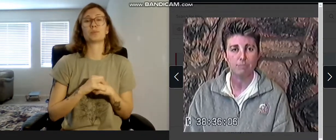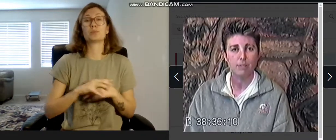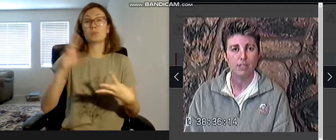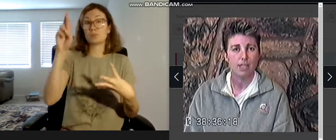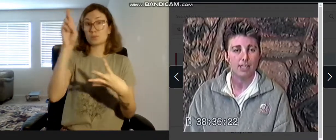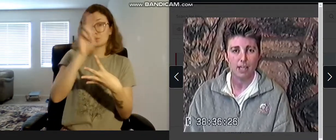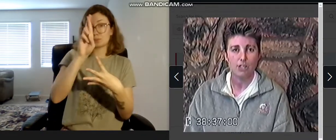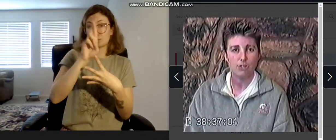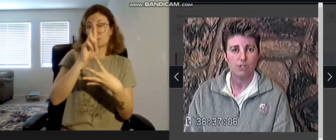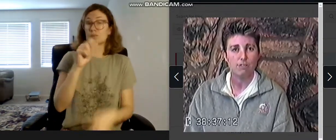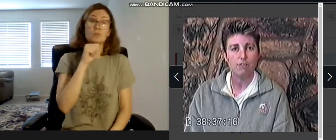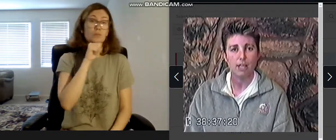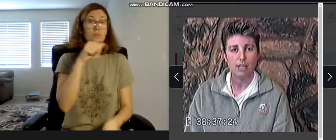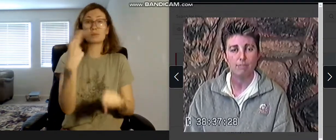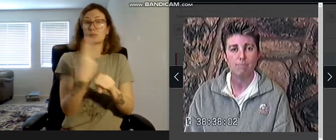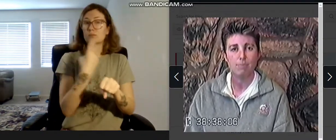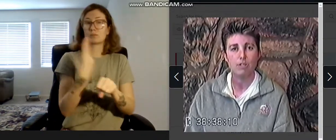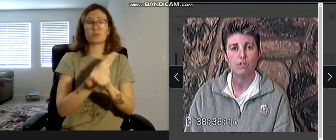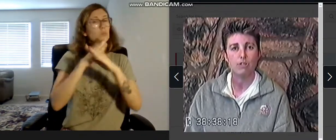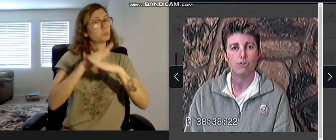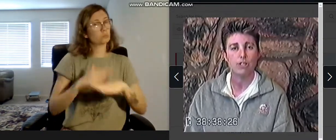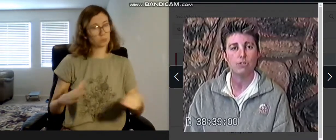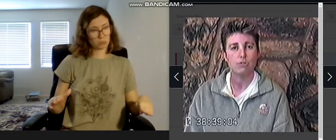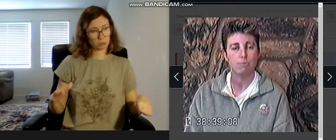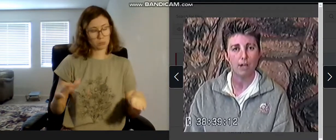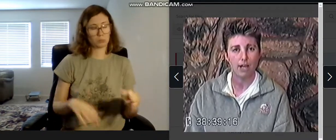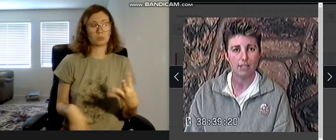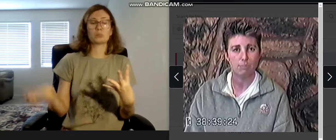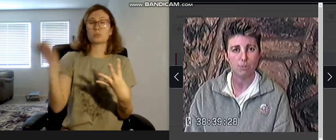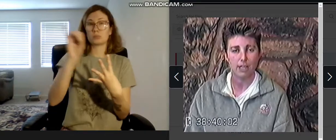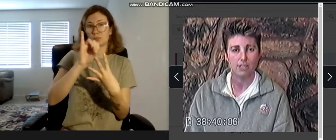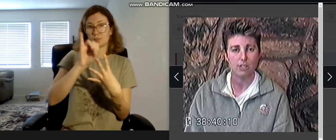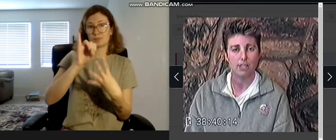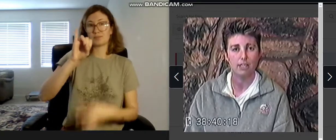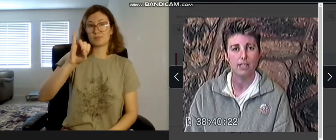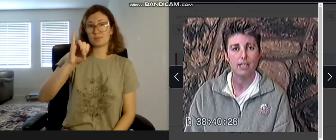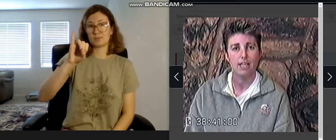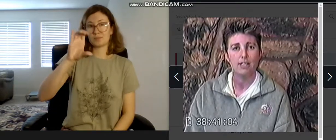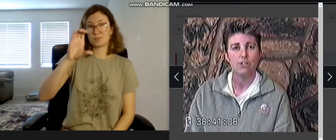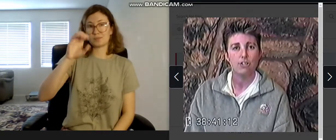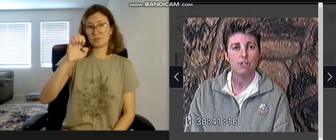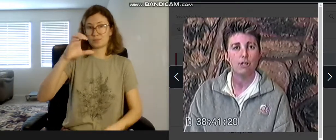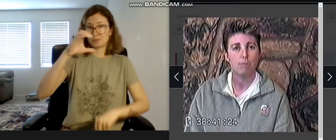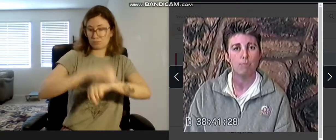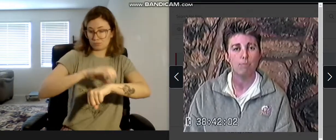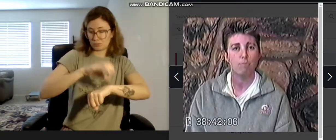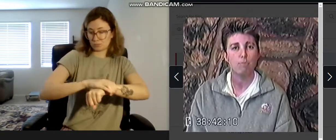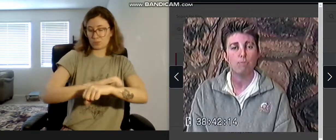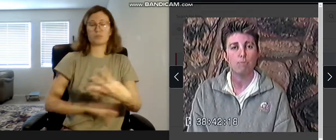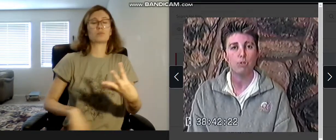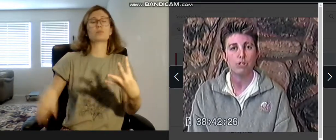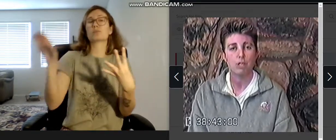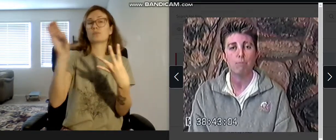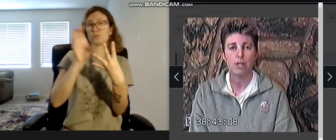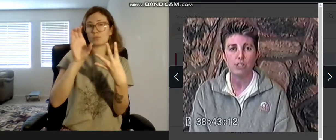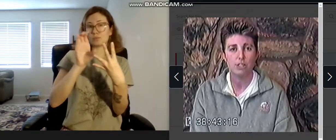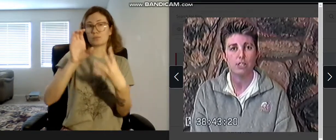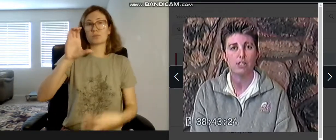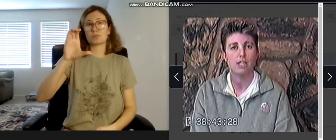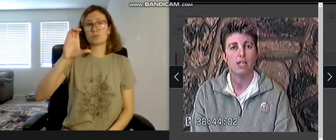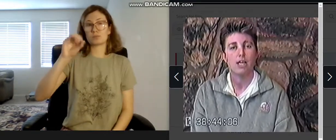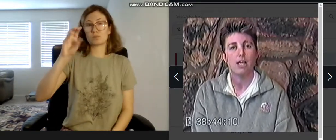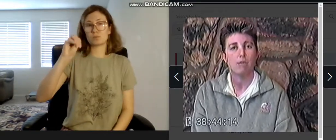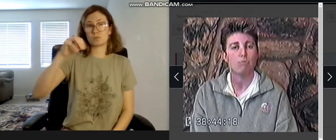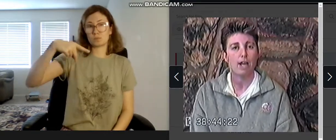part and not use it if you can. You're going to put ice on it. Then you're going to use a